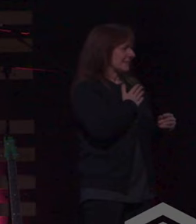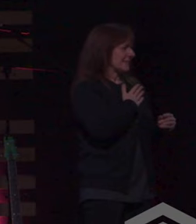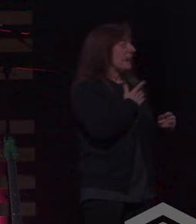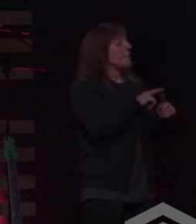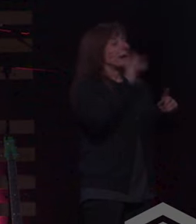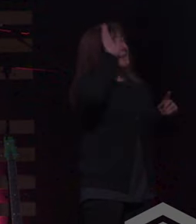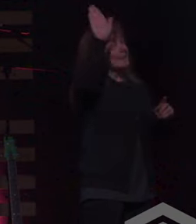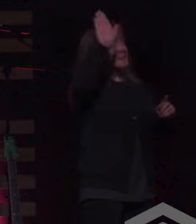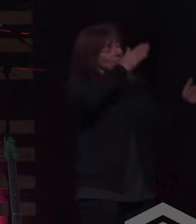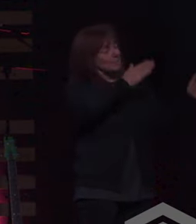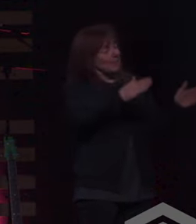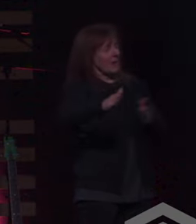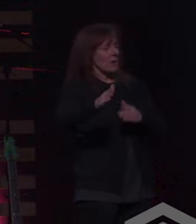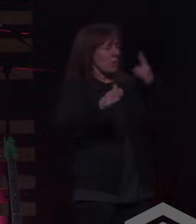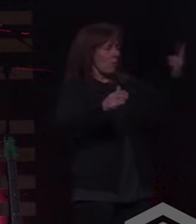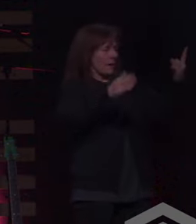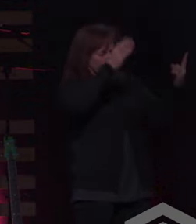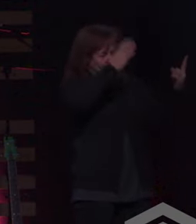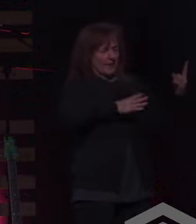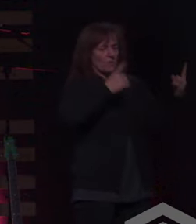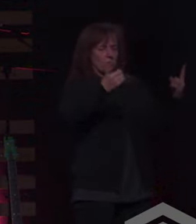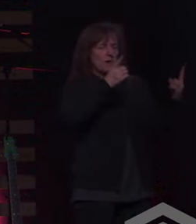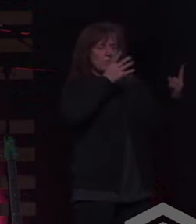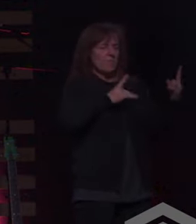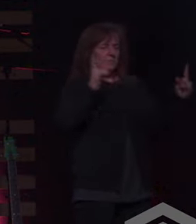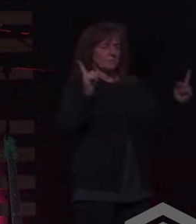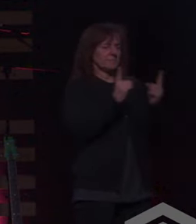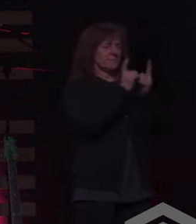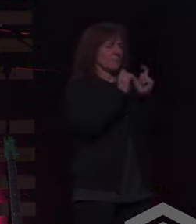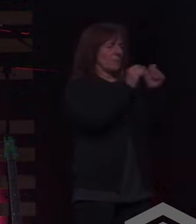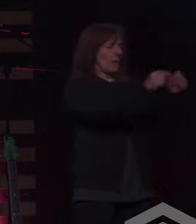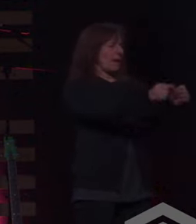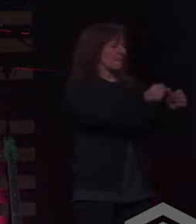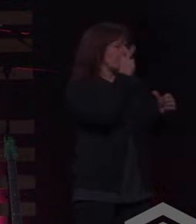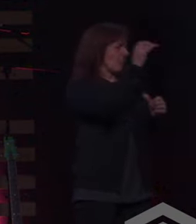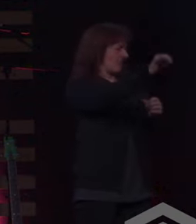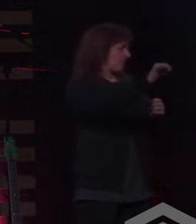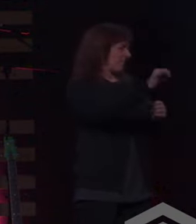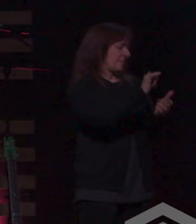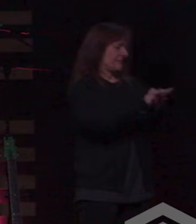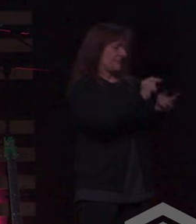his plan is one man, one woman, for life. That's it.